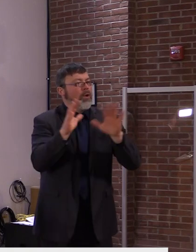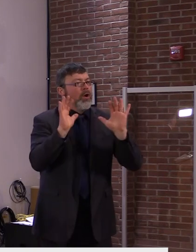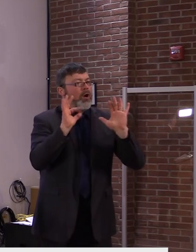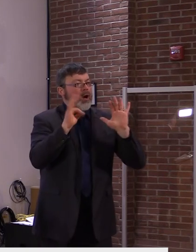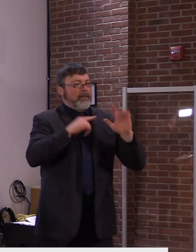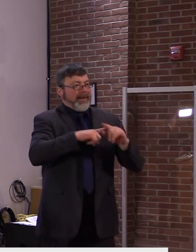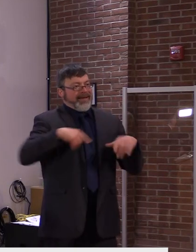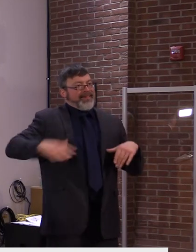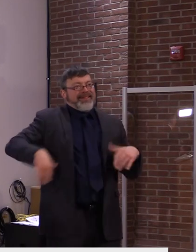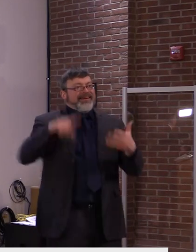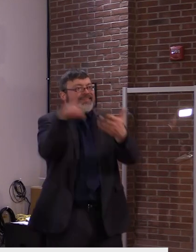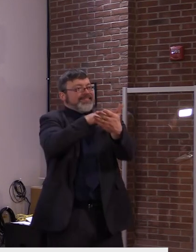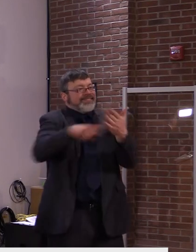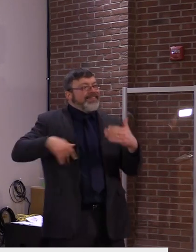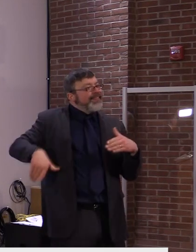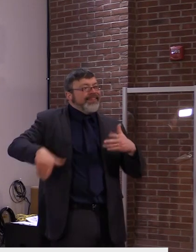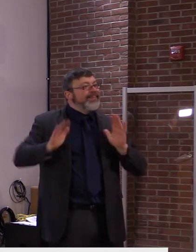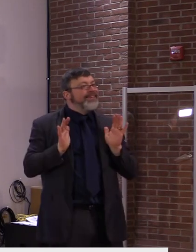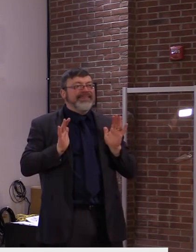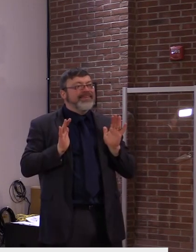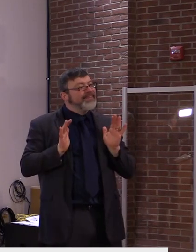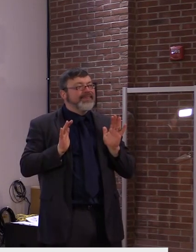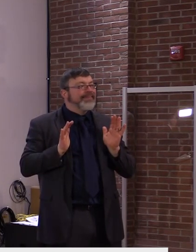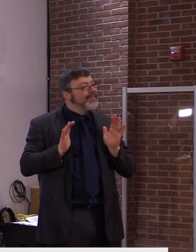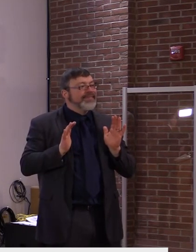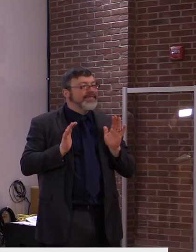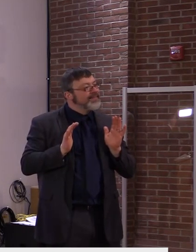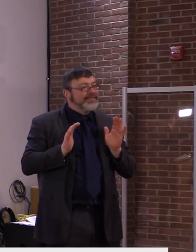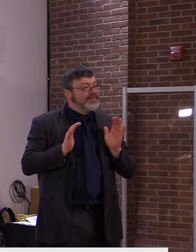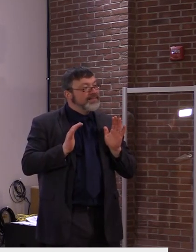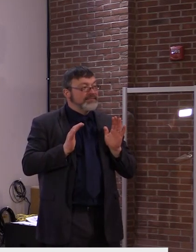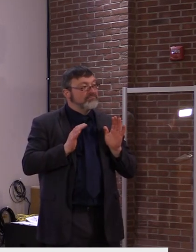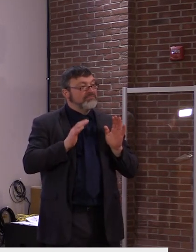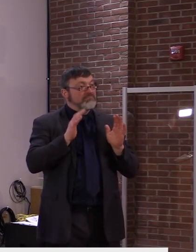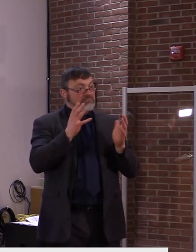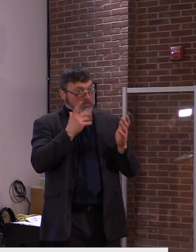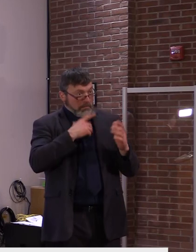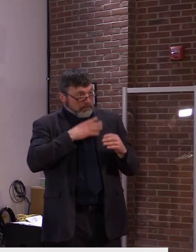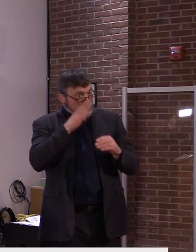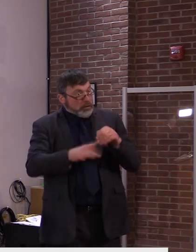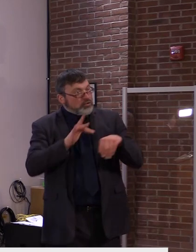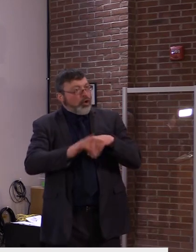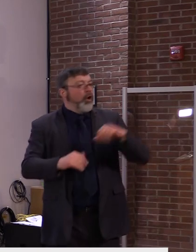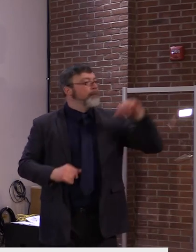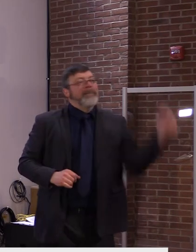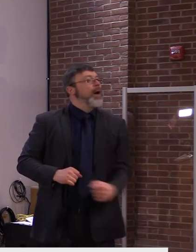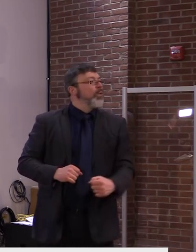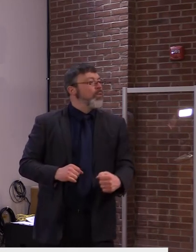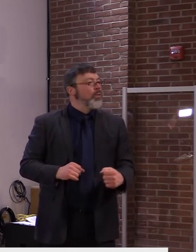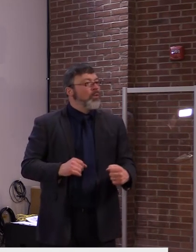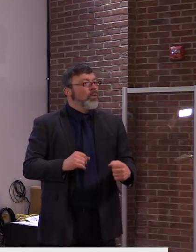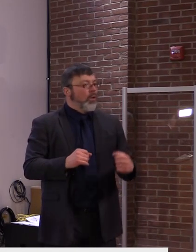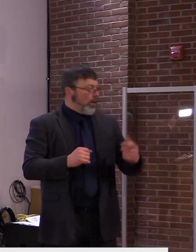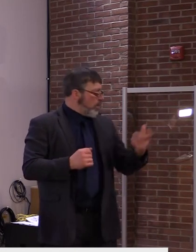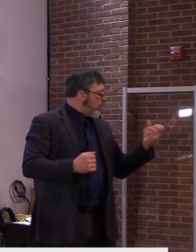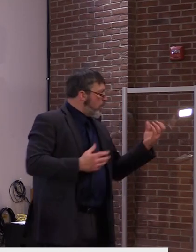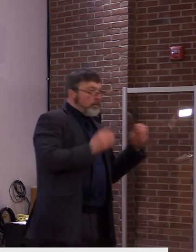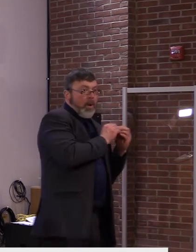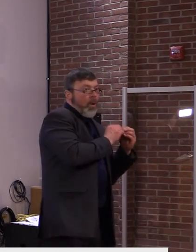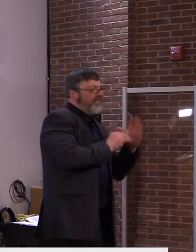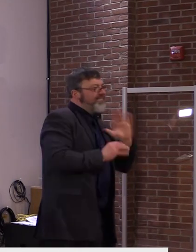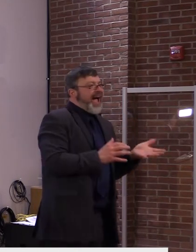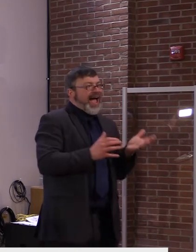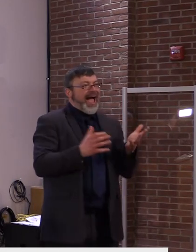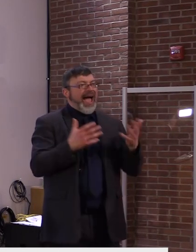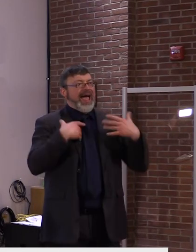is smaller in a matter of 3 weeks, then we'll know what our next supply is going to be, and we'll be able to increase the